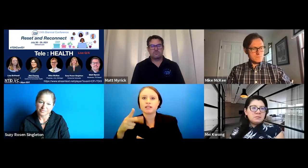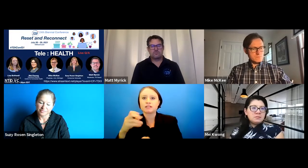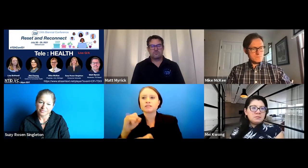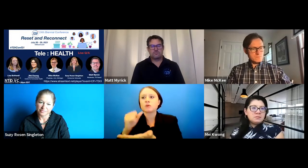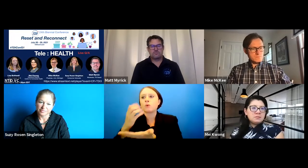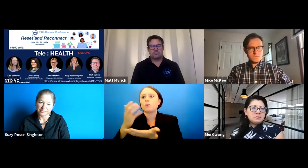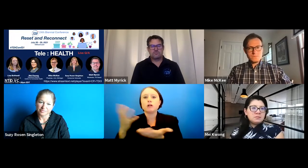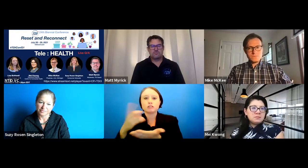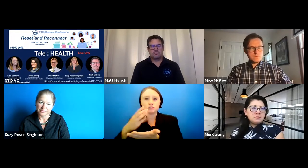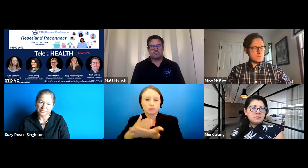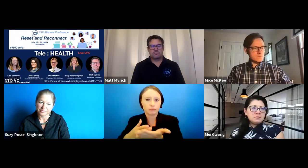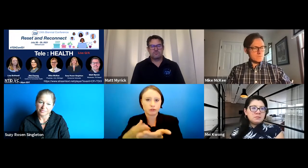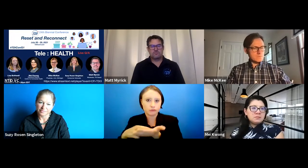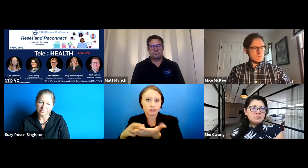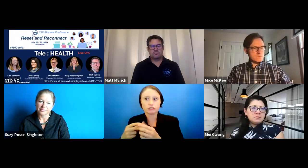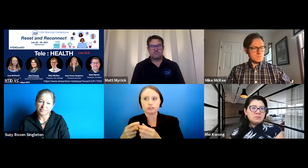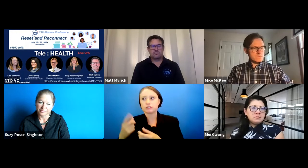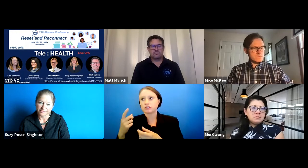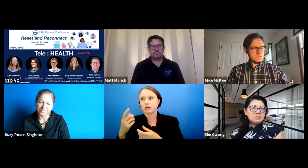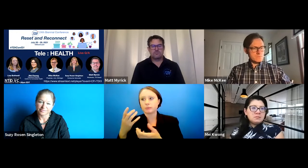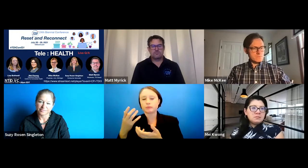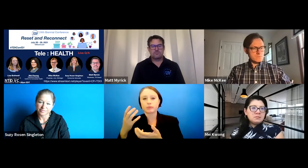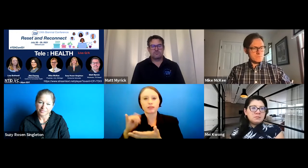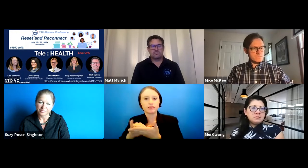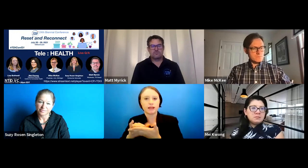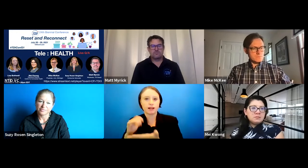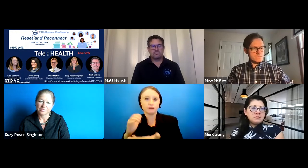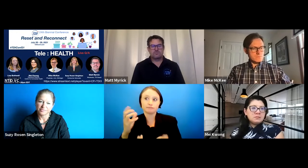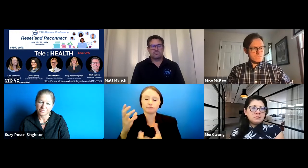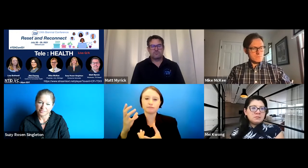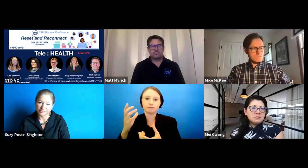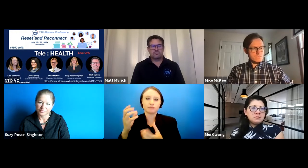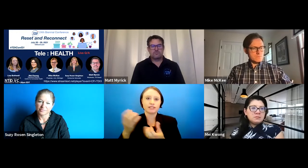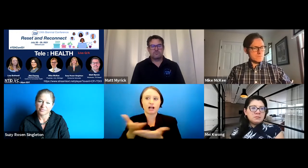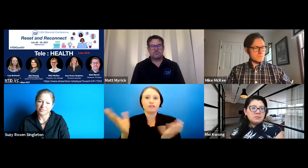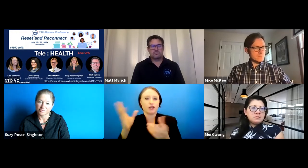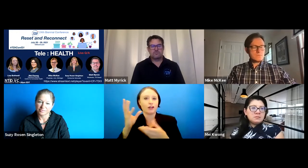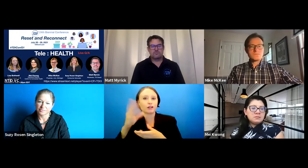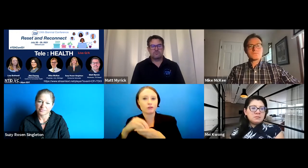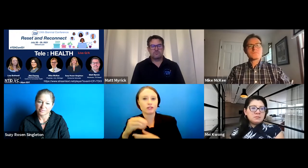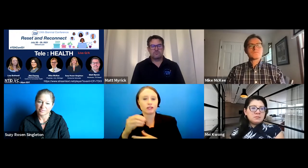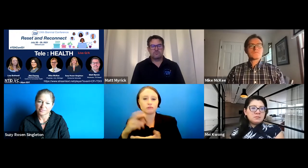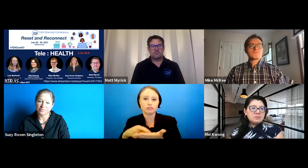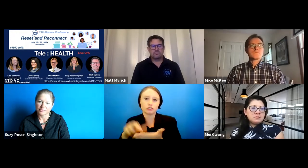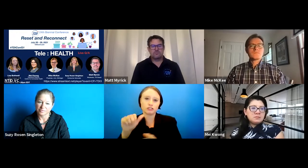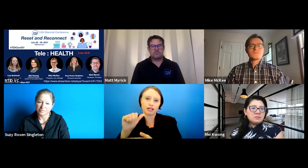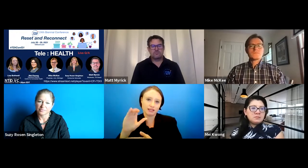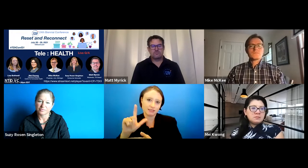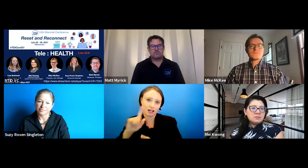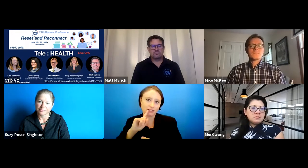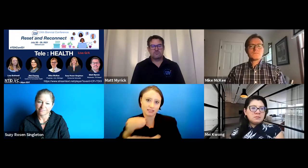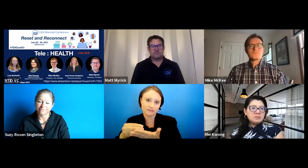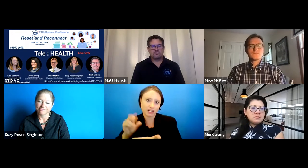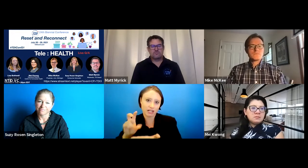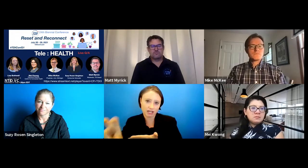need, what that community's demographics are, what is the research showing that's out